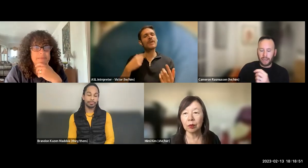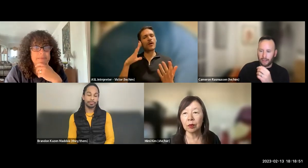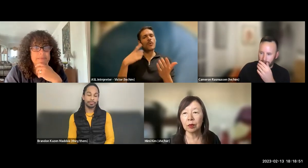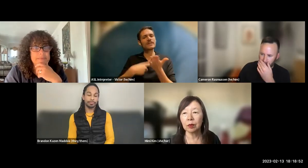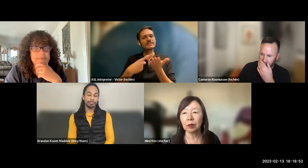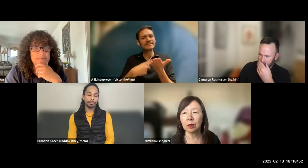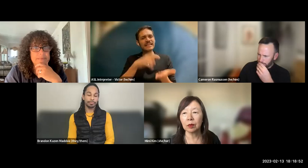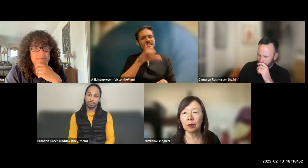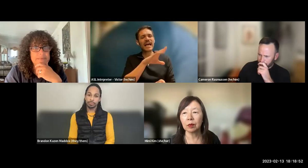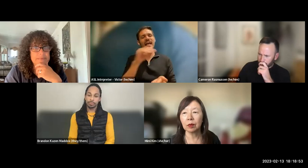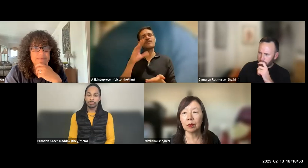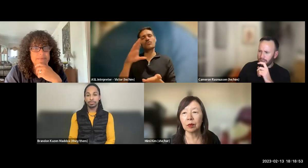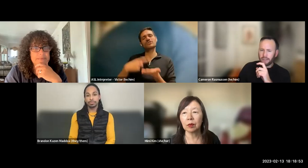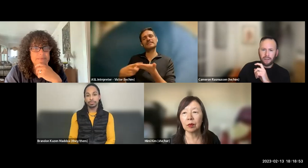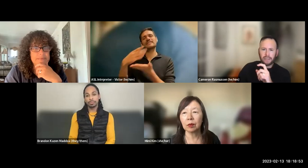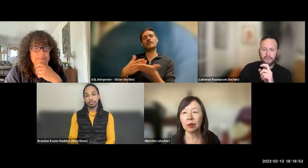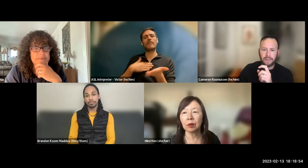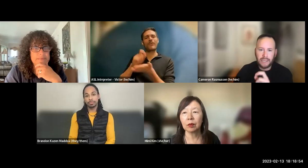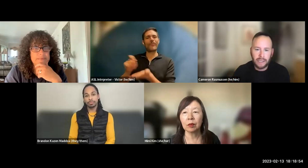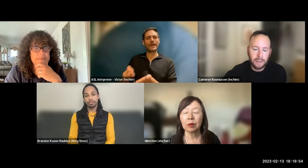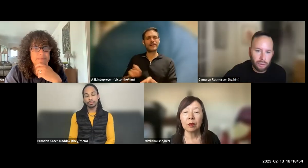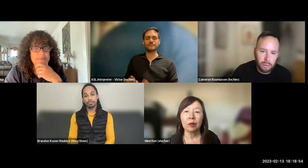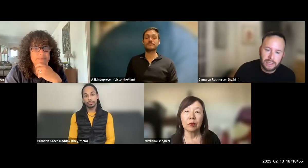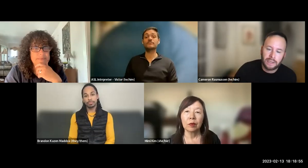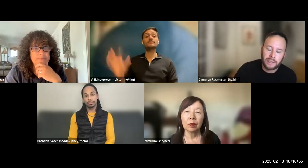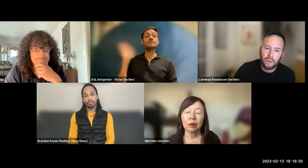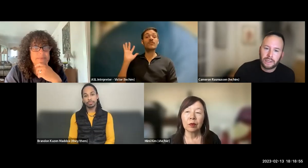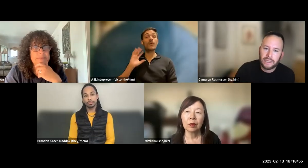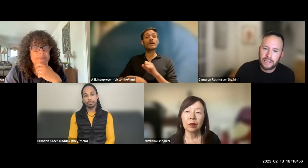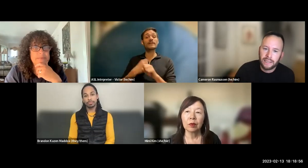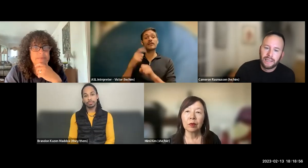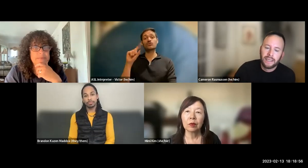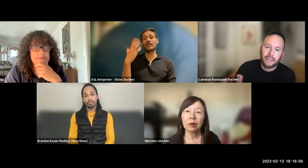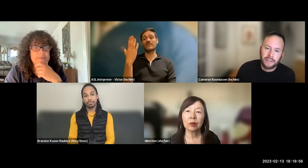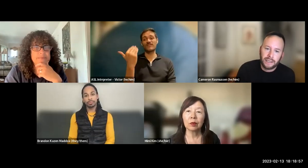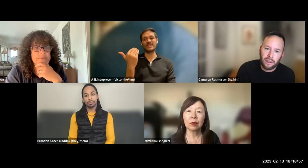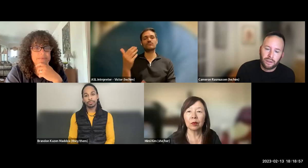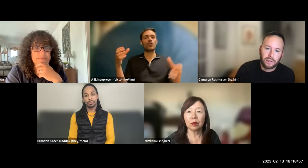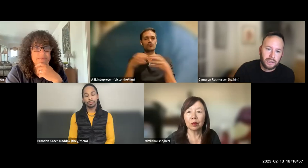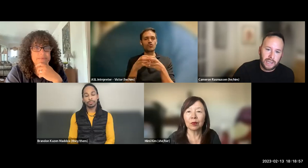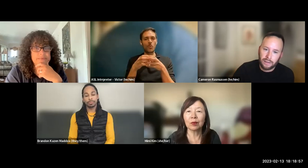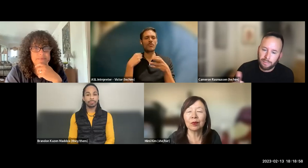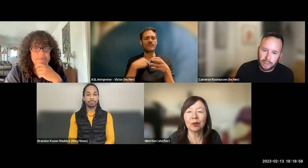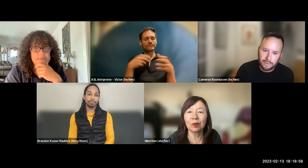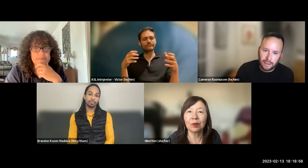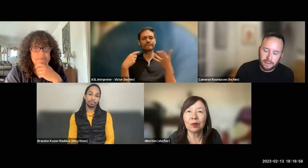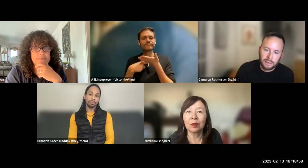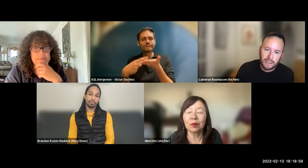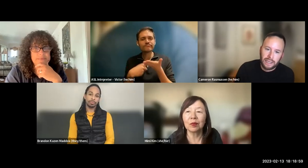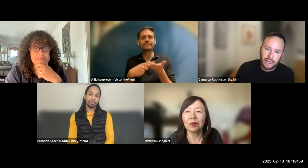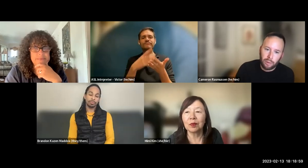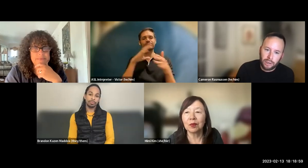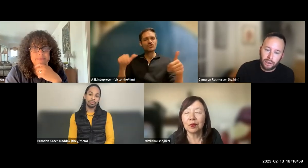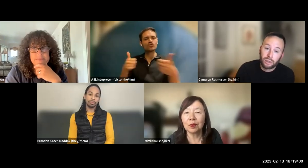some writing that I did. But in 2015, a group of us in New York City got together to challenge police